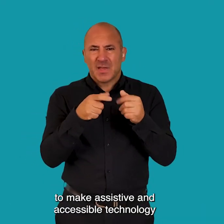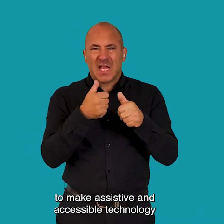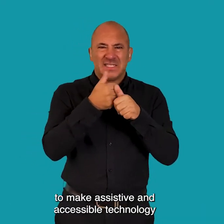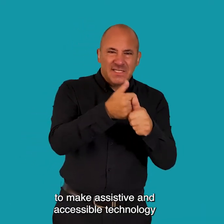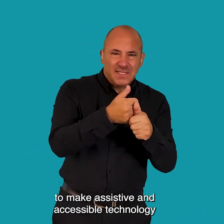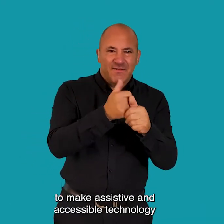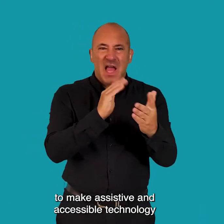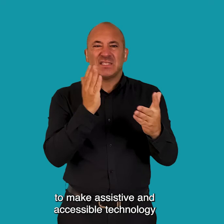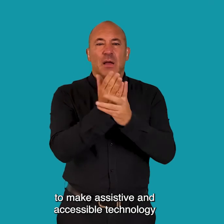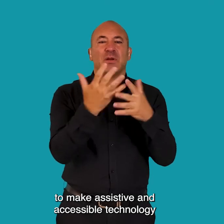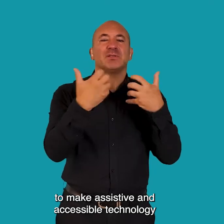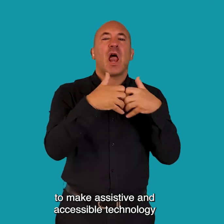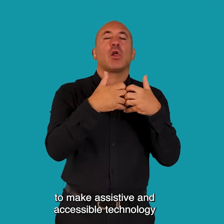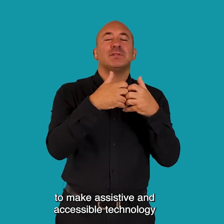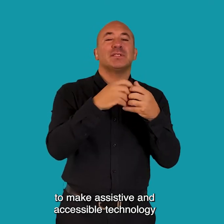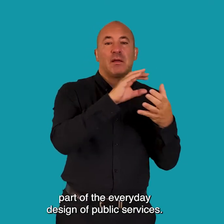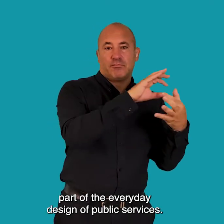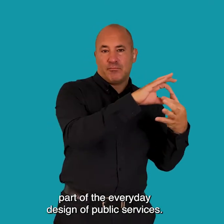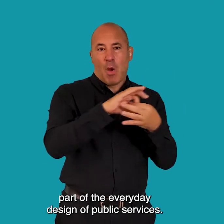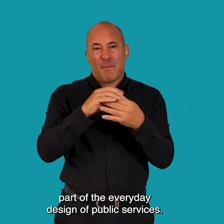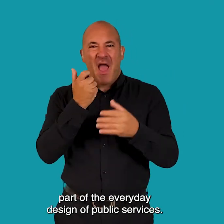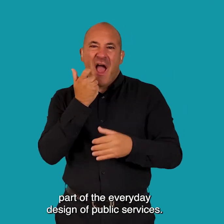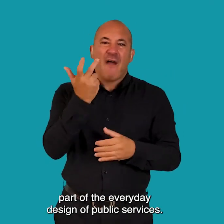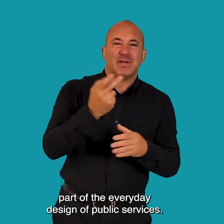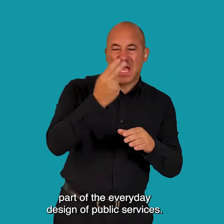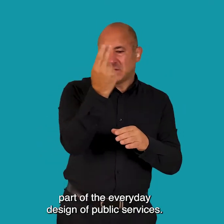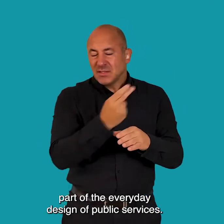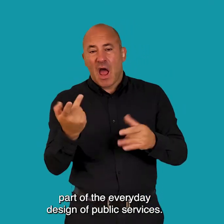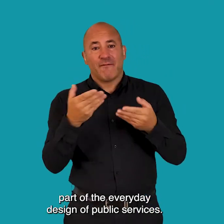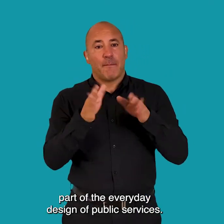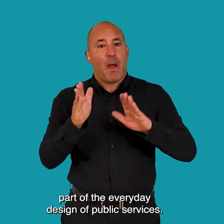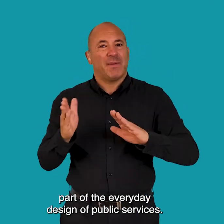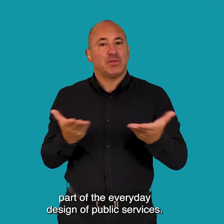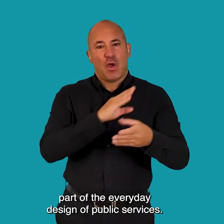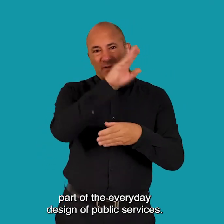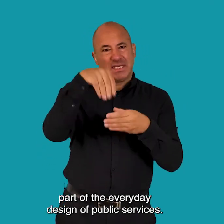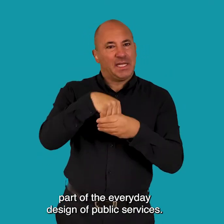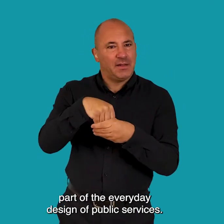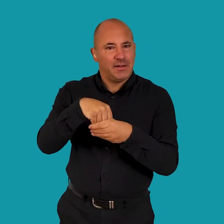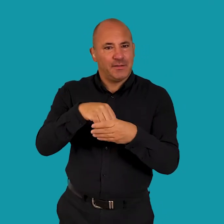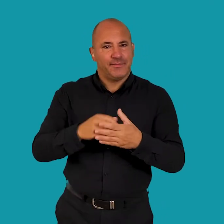and accessible technology part of the everyday design of public services.